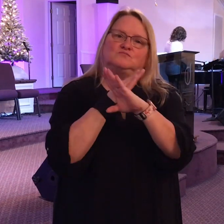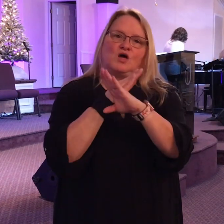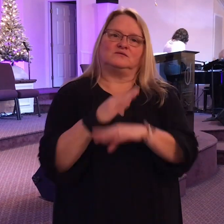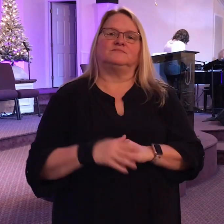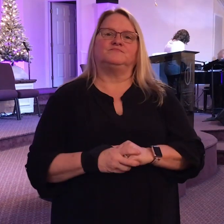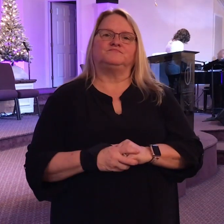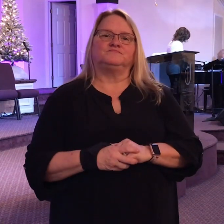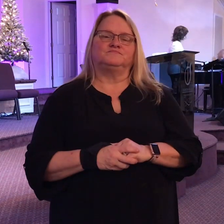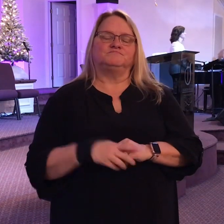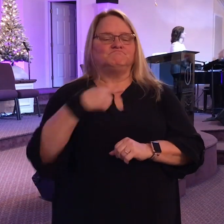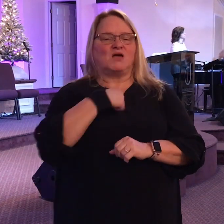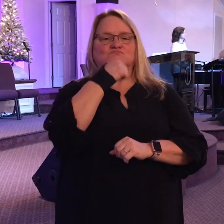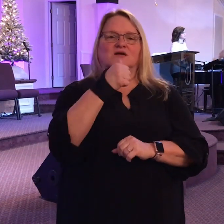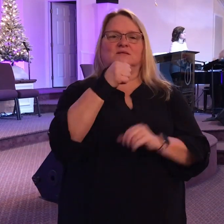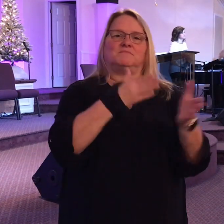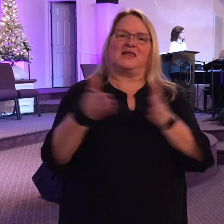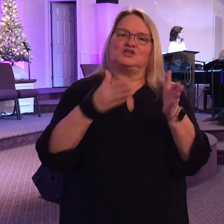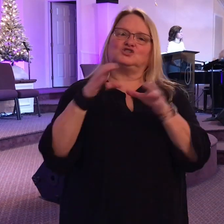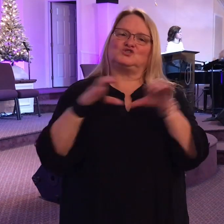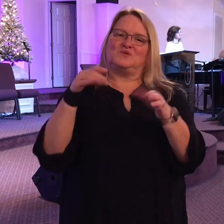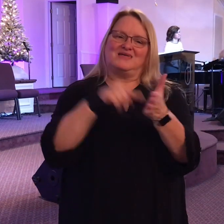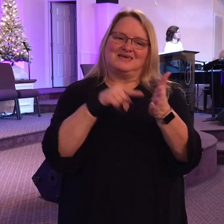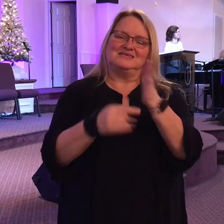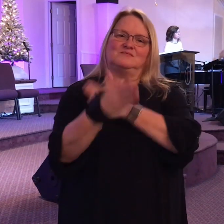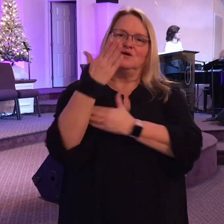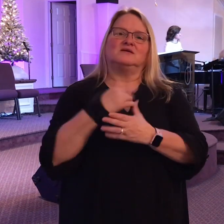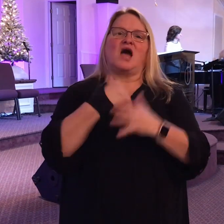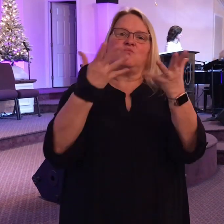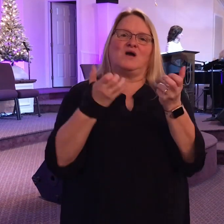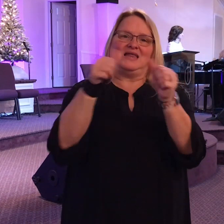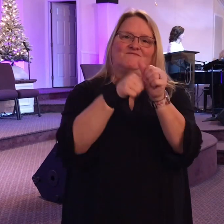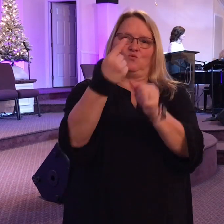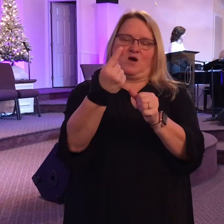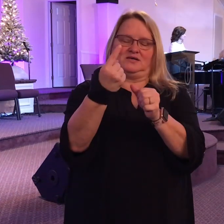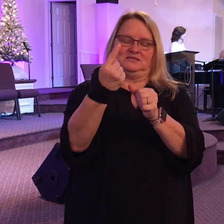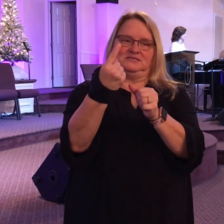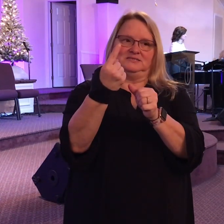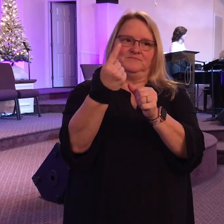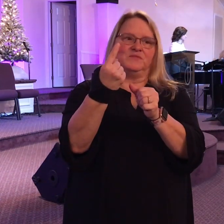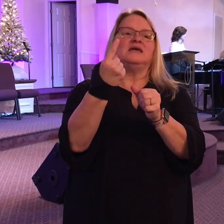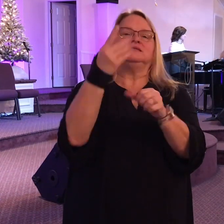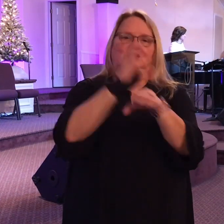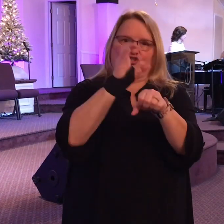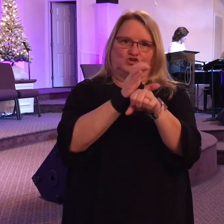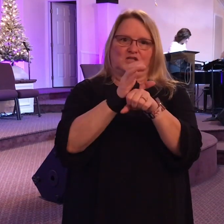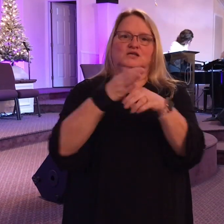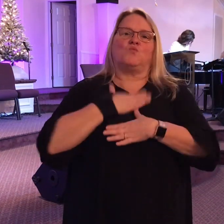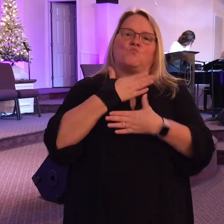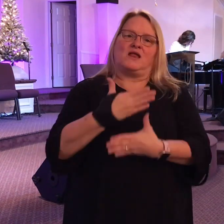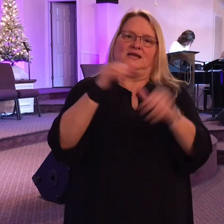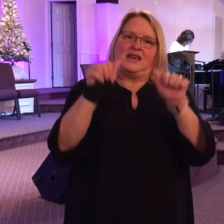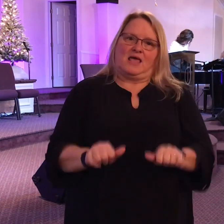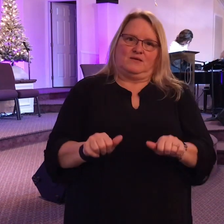but it's been a long time since we did this. I'd like to just get everybody in this church house that's willing and able to do it